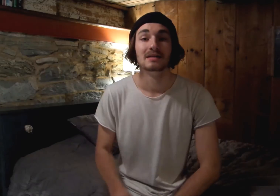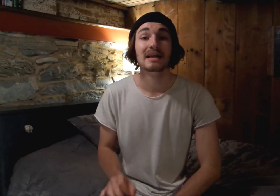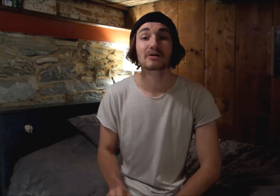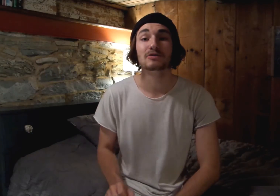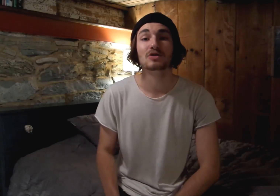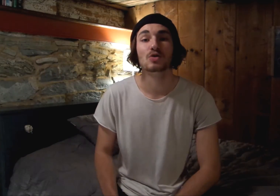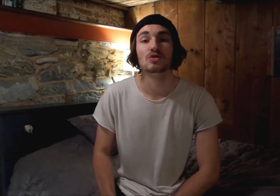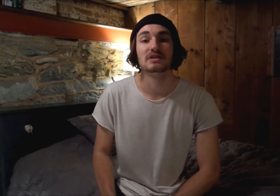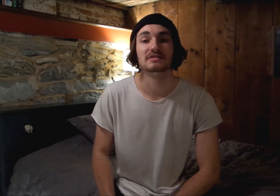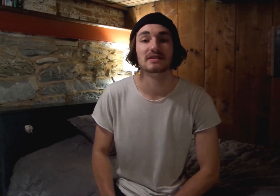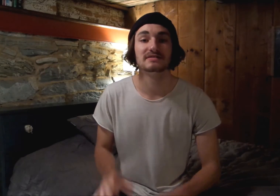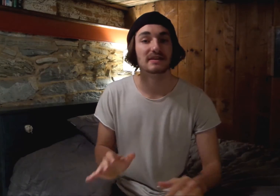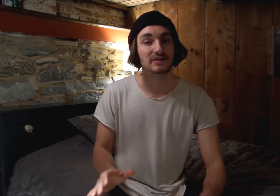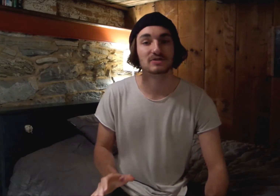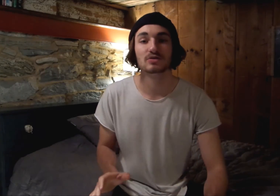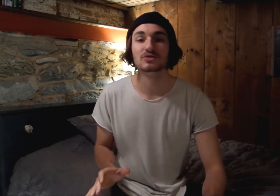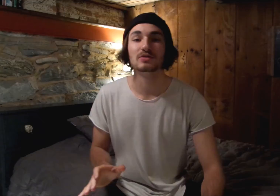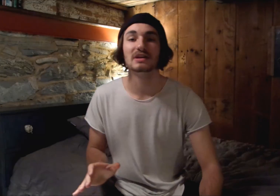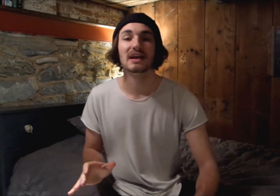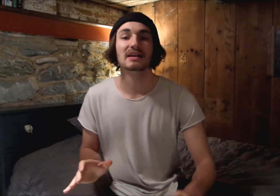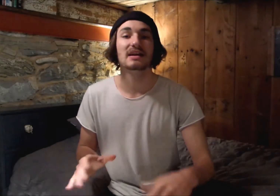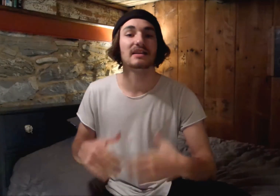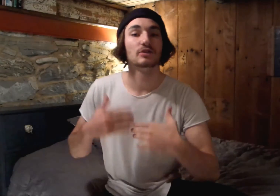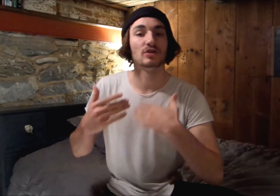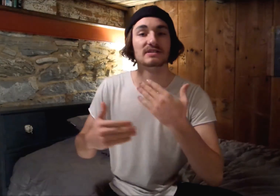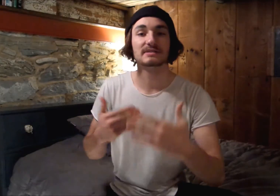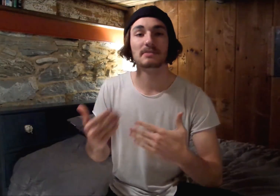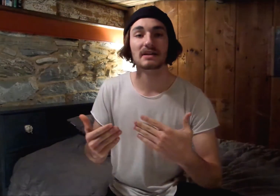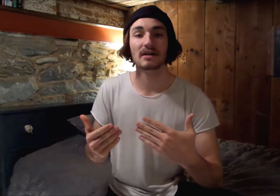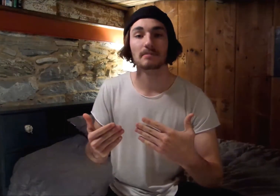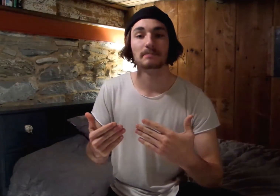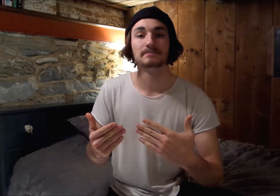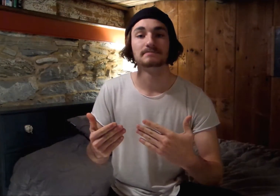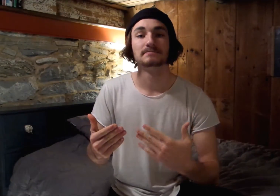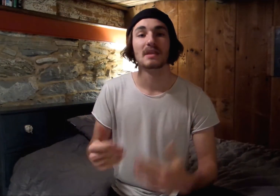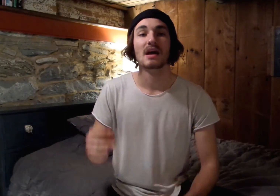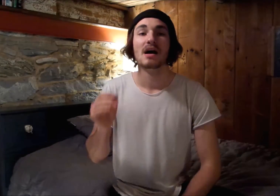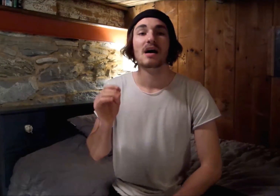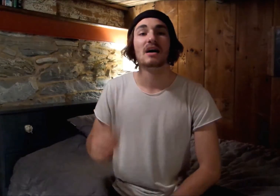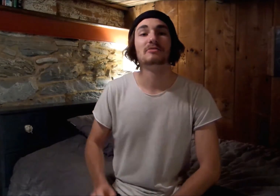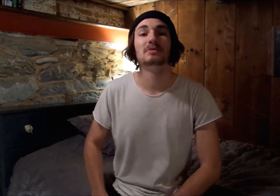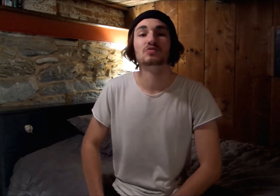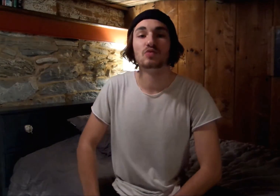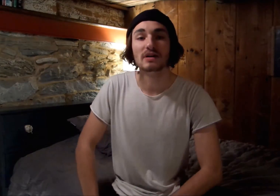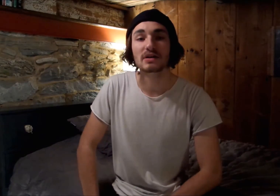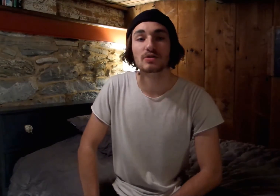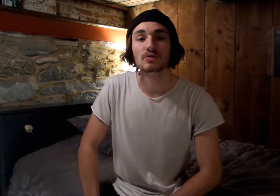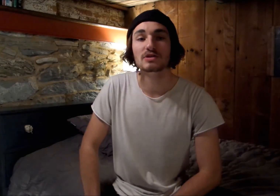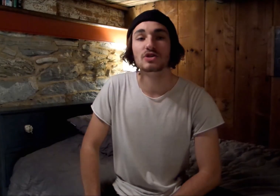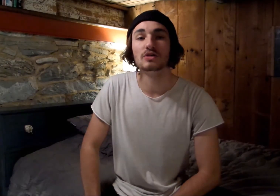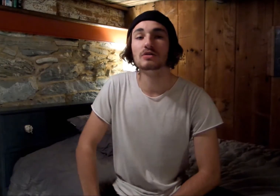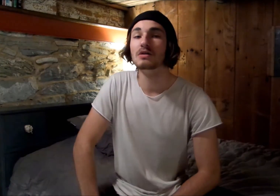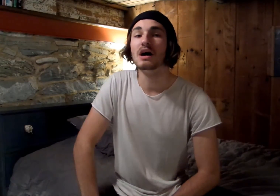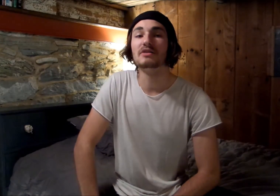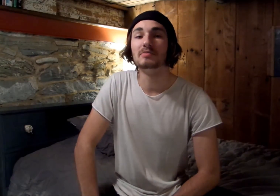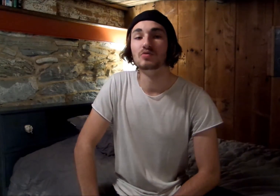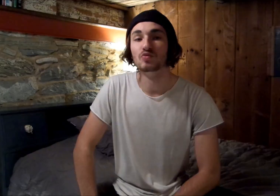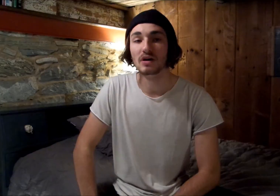Now for the chorus. Let's take it slow so you can get it, and then you can speed it up. I've been running through the jungle, I've been running